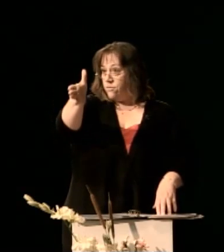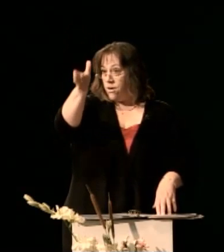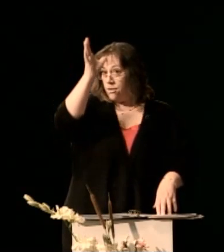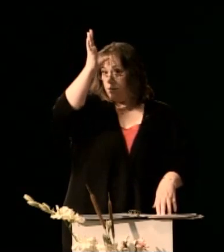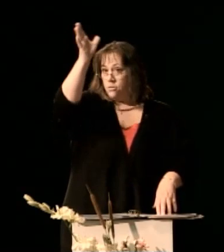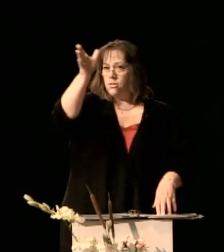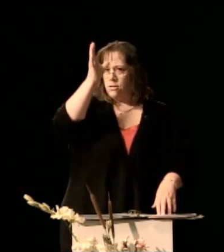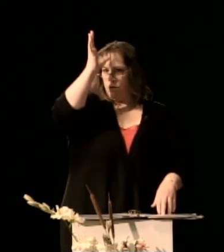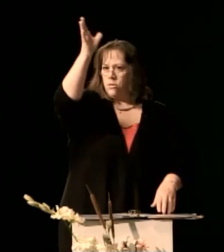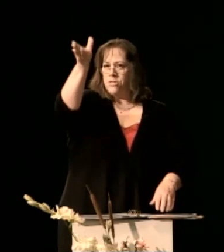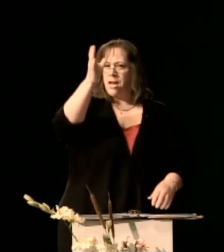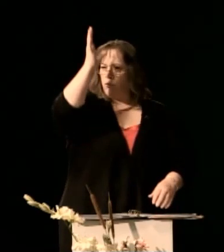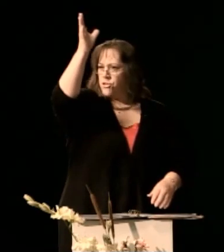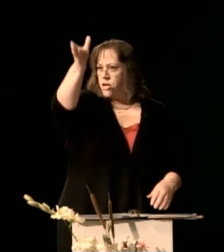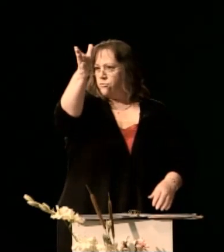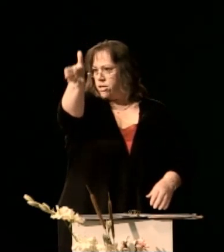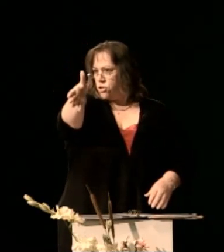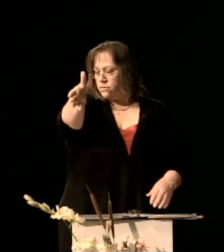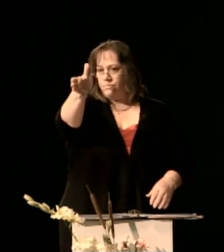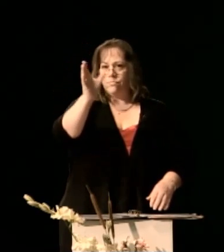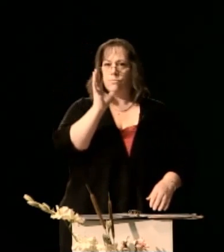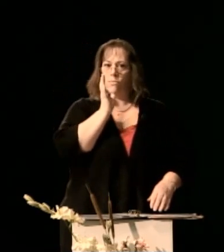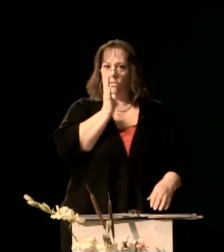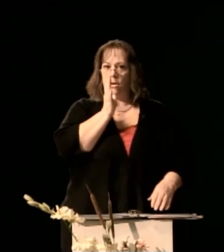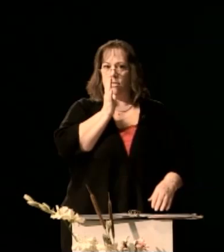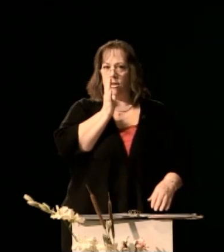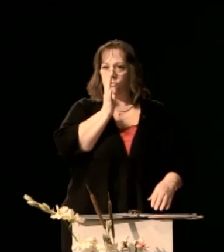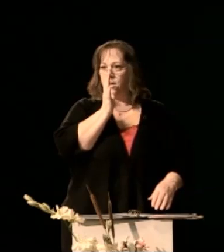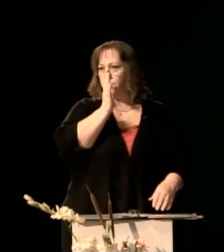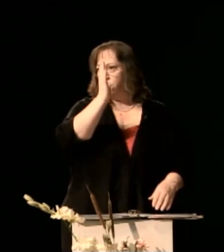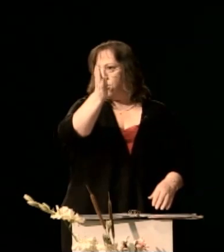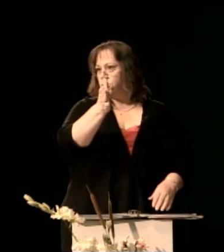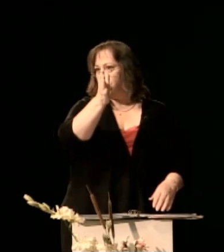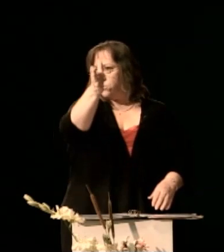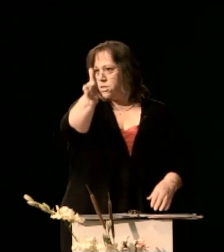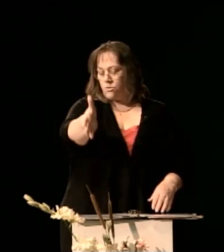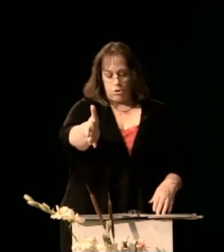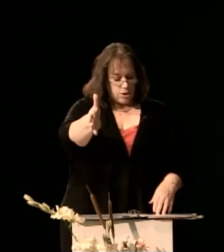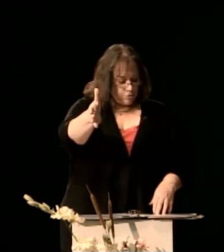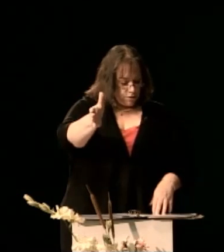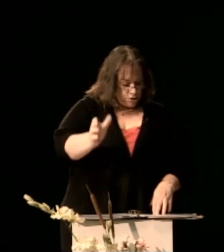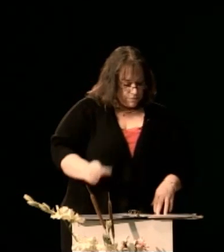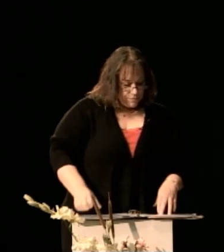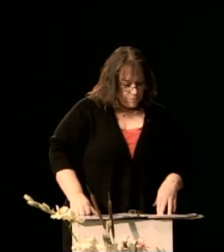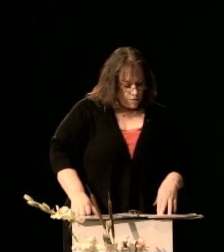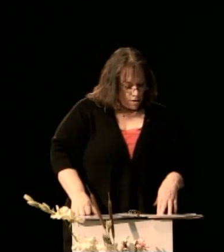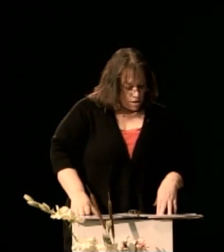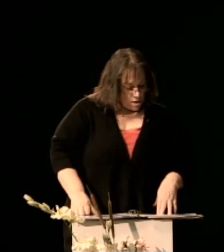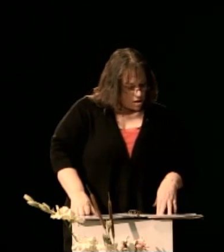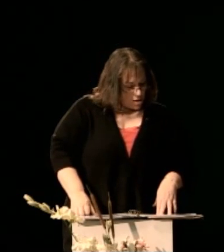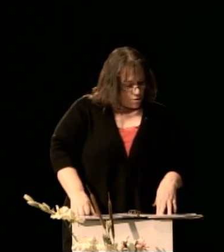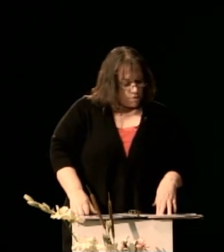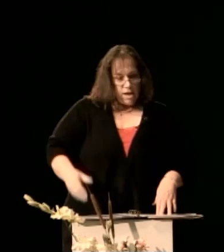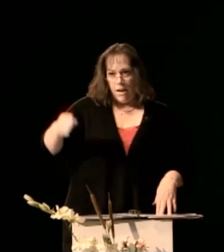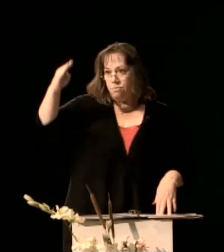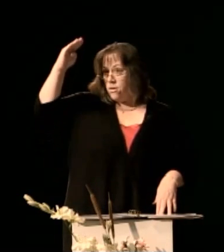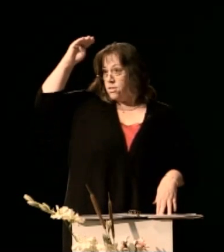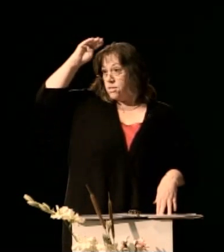grandfather is out of generation, and then grandmother also is out of generation. We have